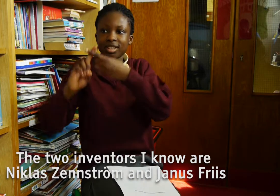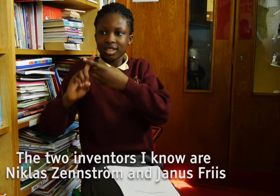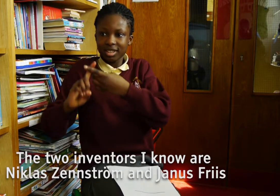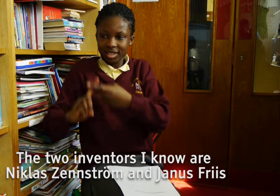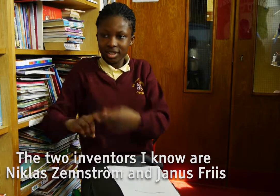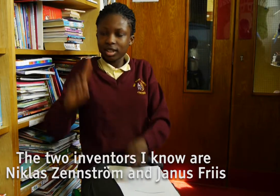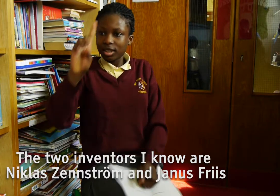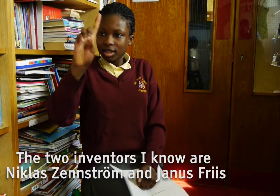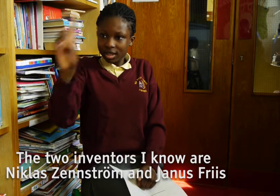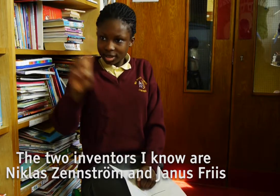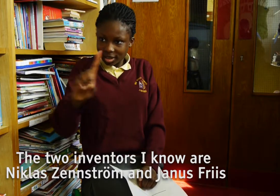Nicholas Zennström